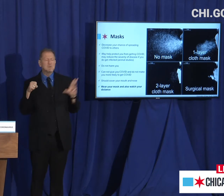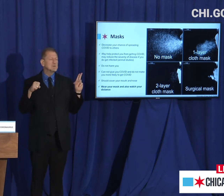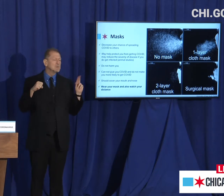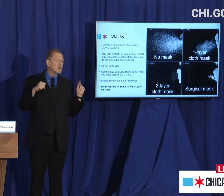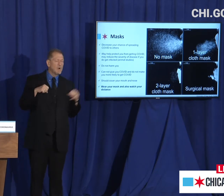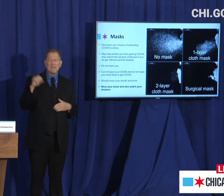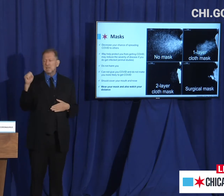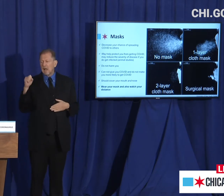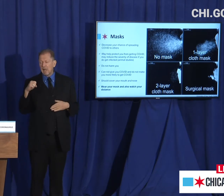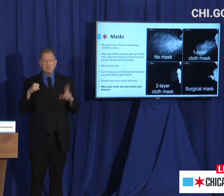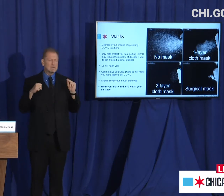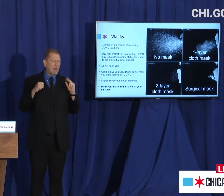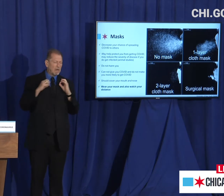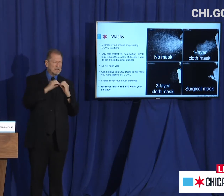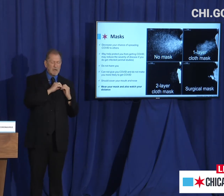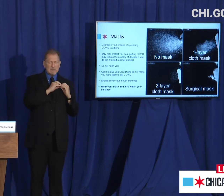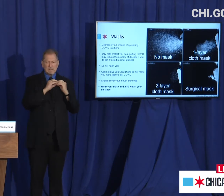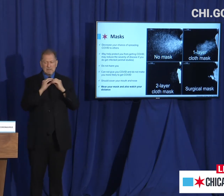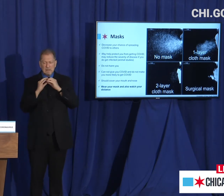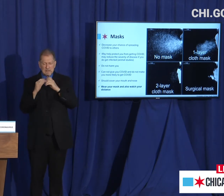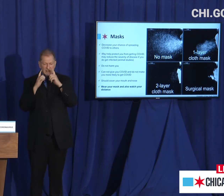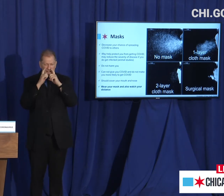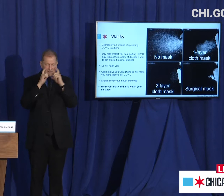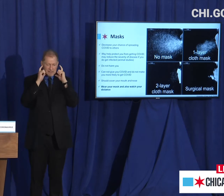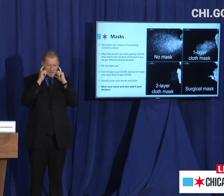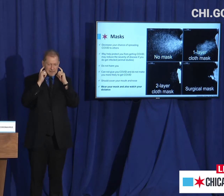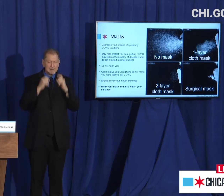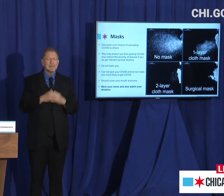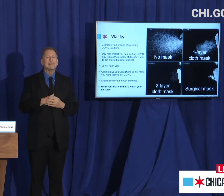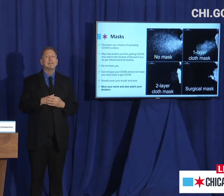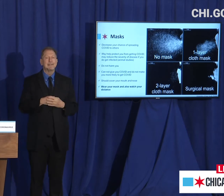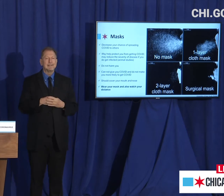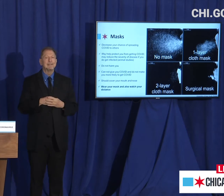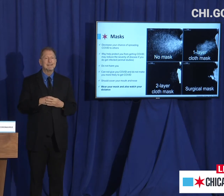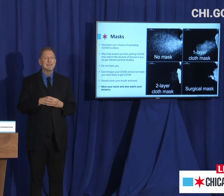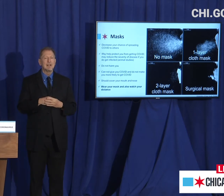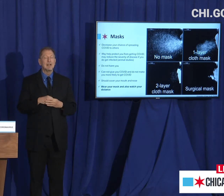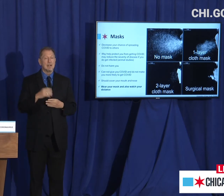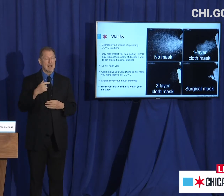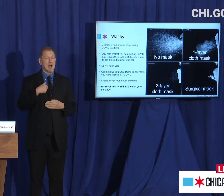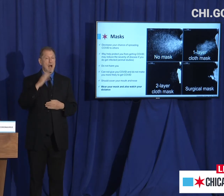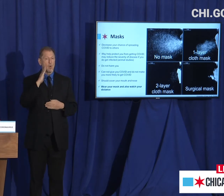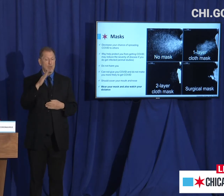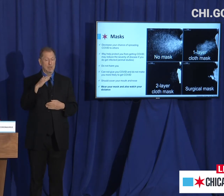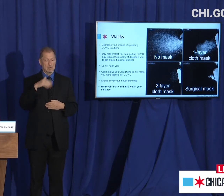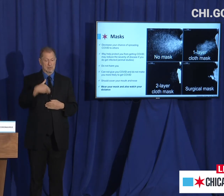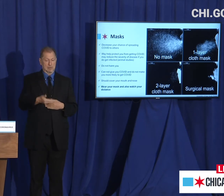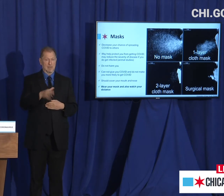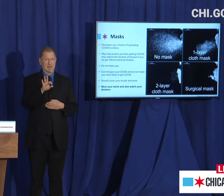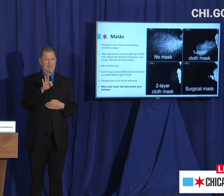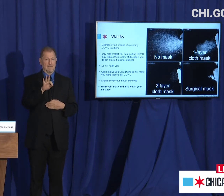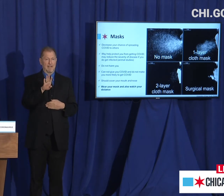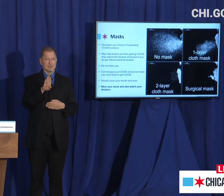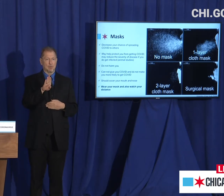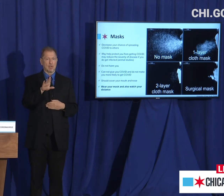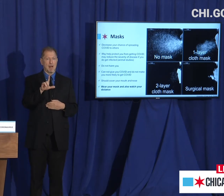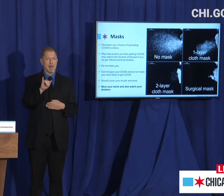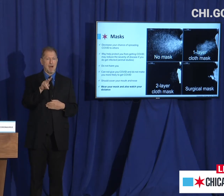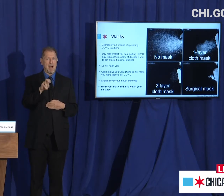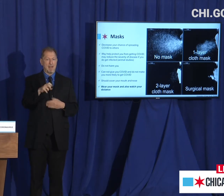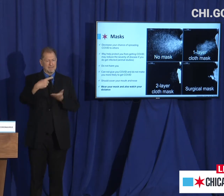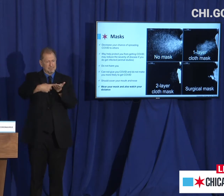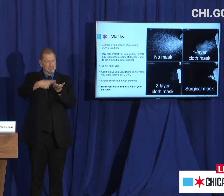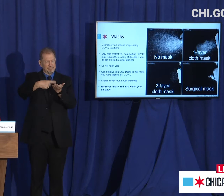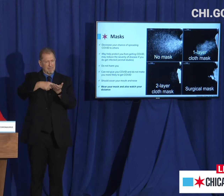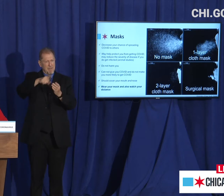few weeks. I will be devoting part of my next Facebook Live update to talking about the science